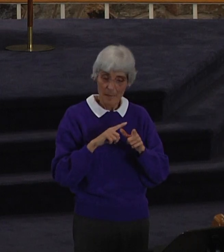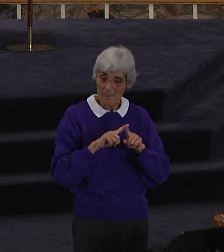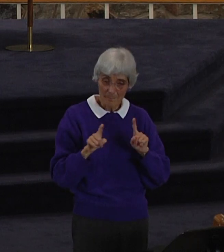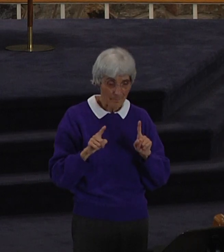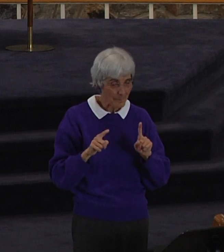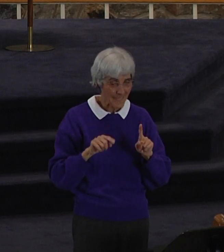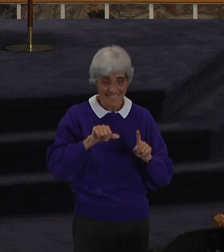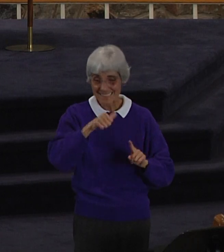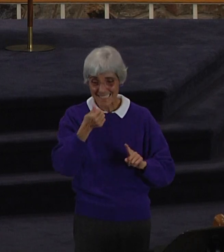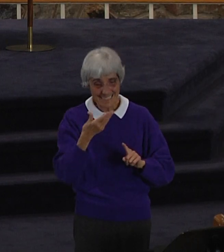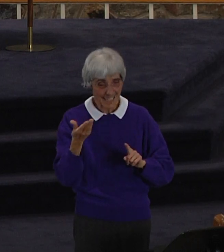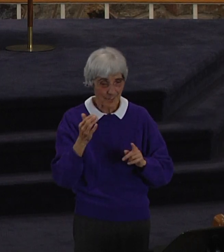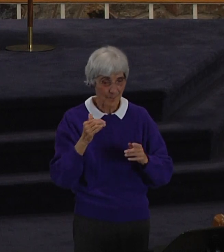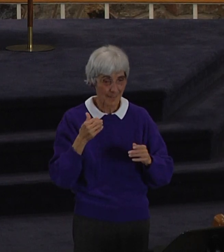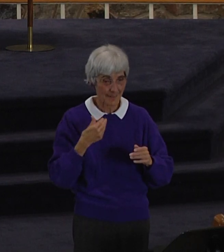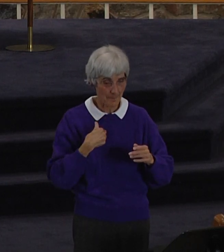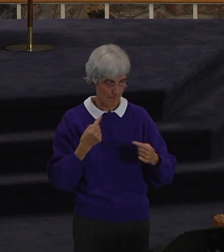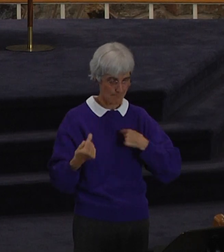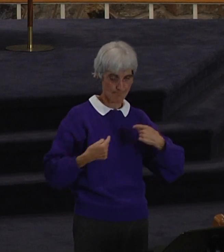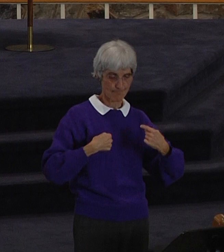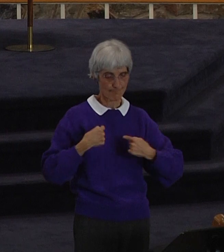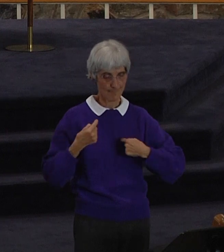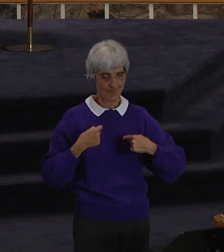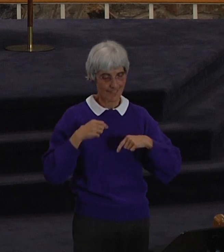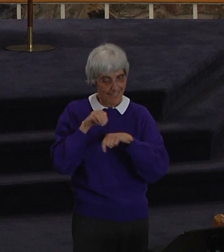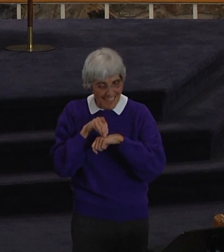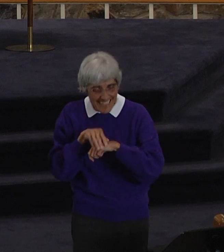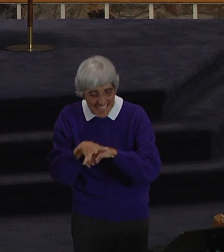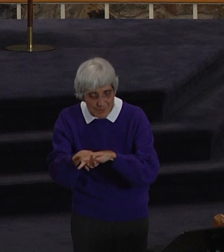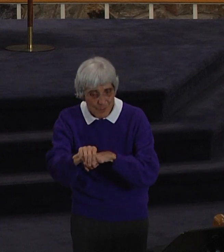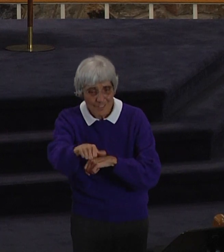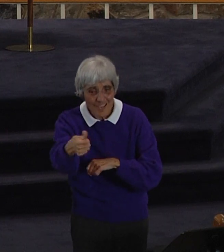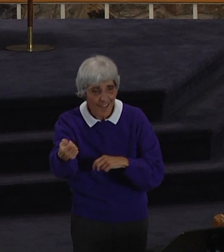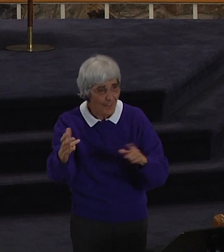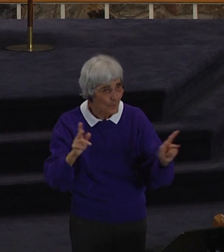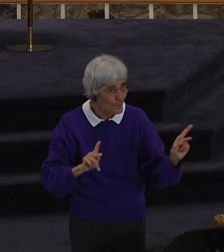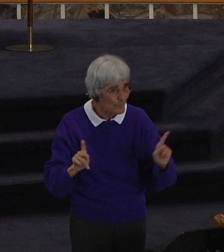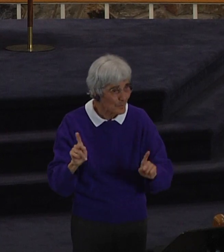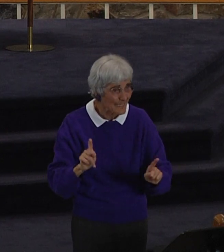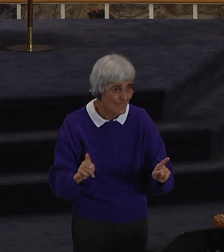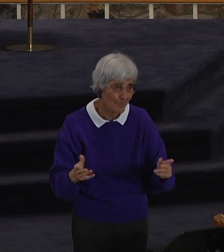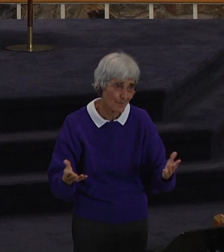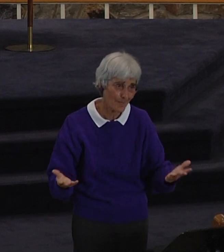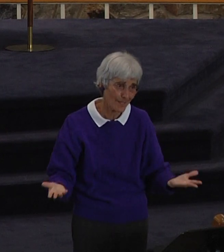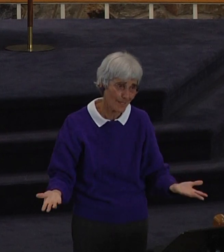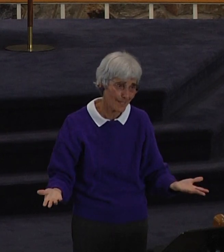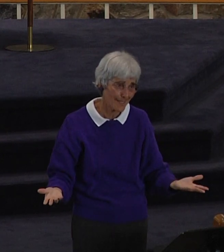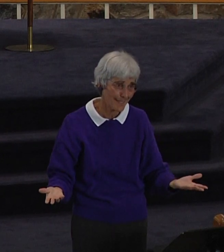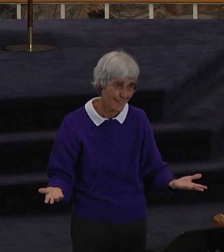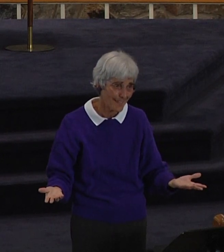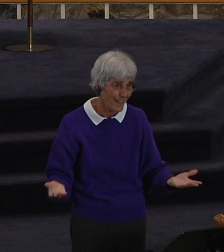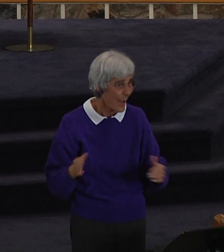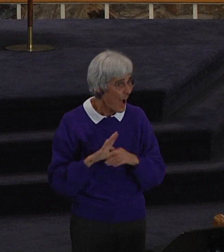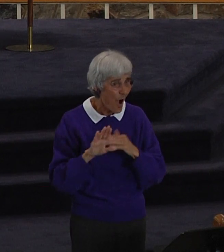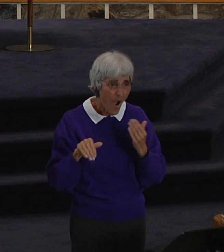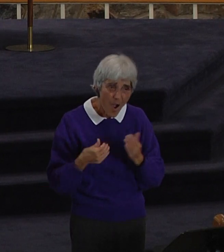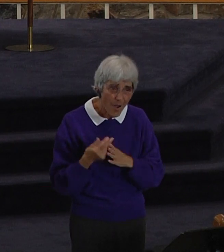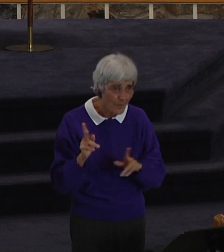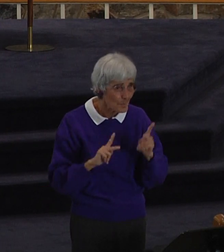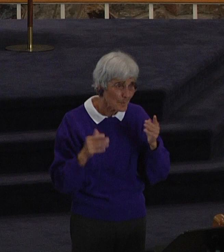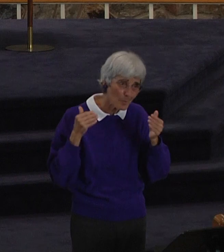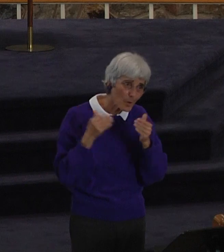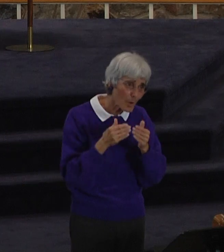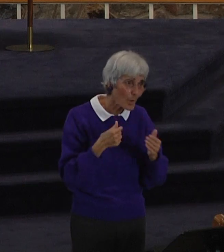is quite another thing to realize that my self-centeredness impacts and affects everyone around